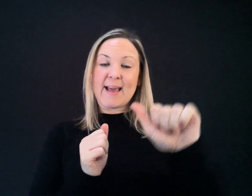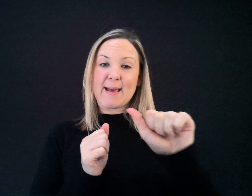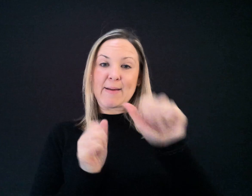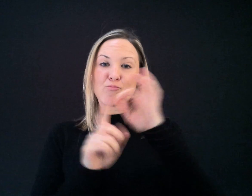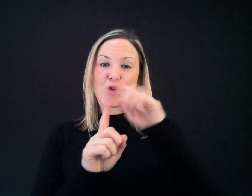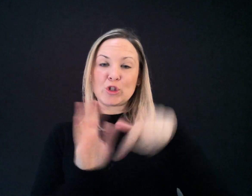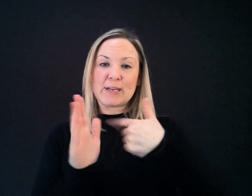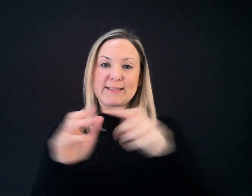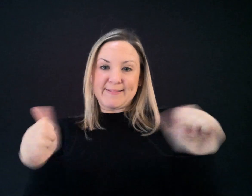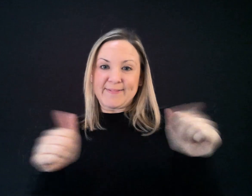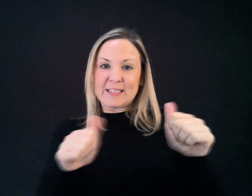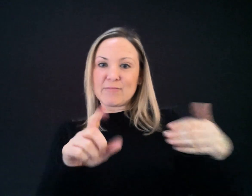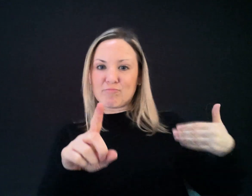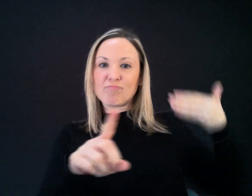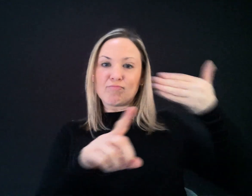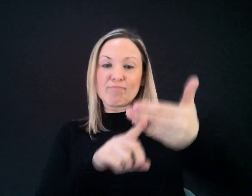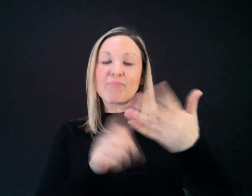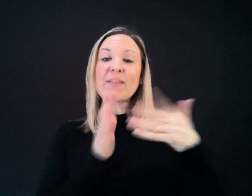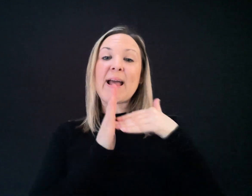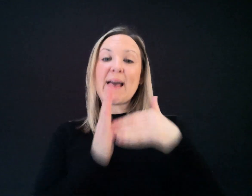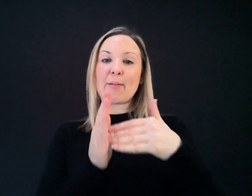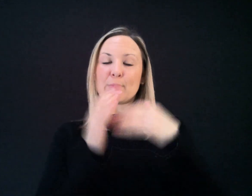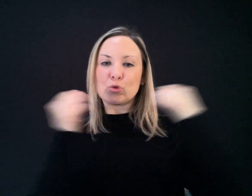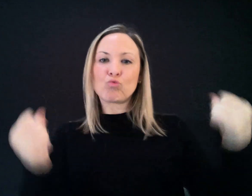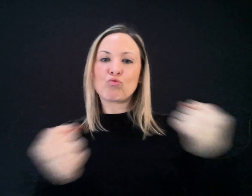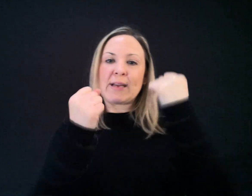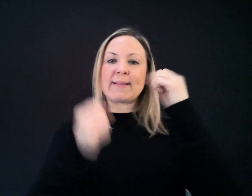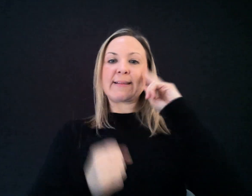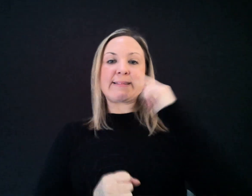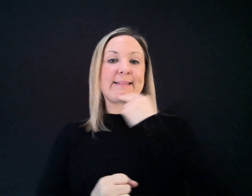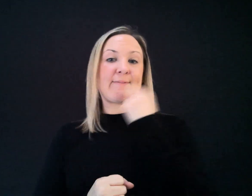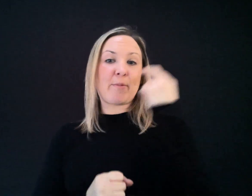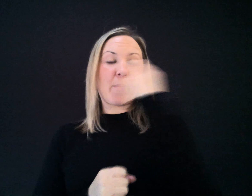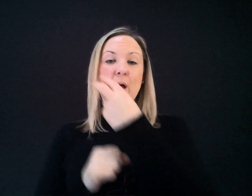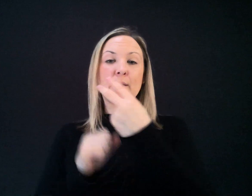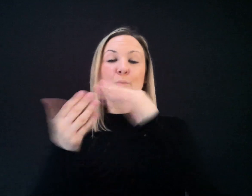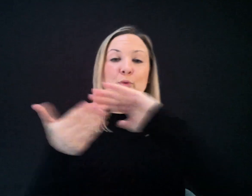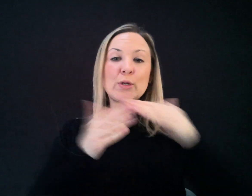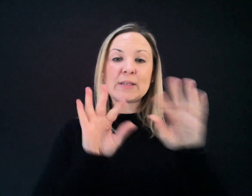our organisation, strengthen the deafblind community, and raise awareness.